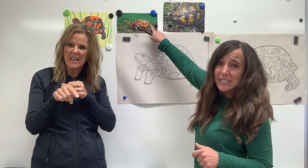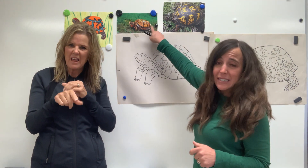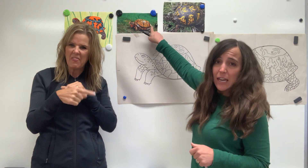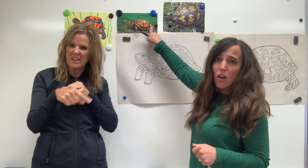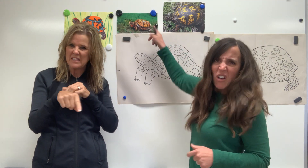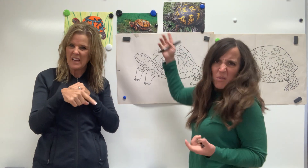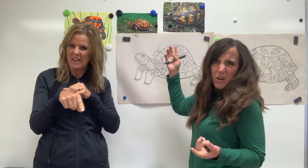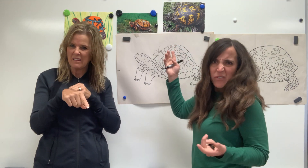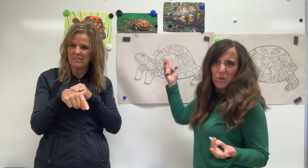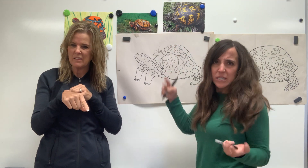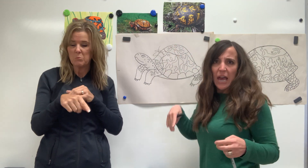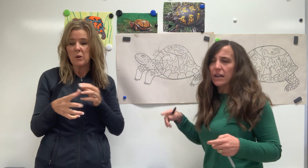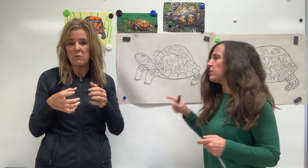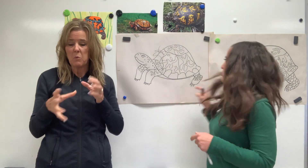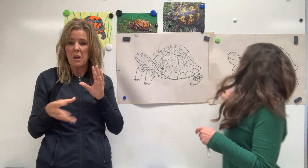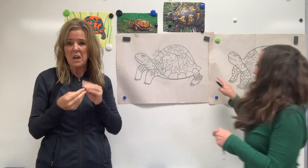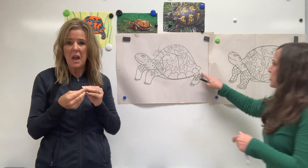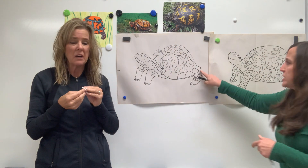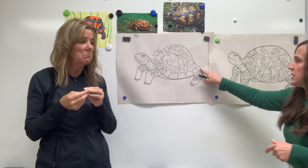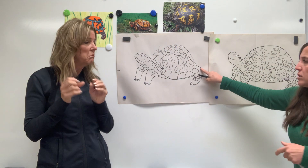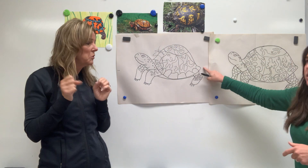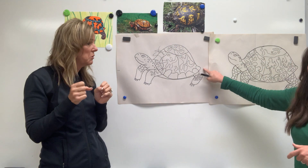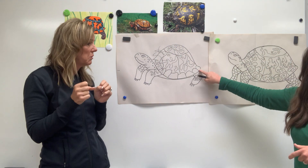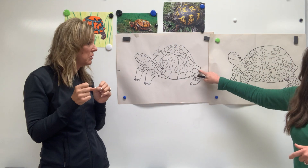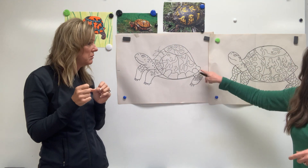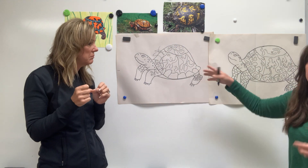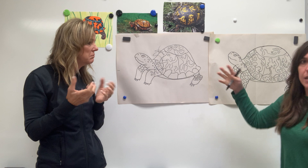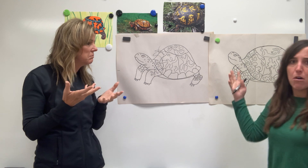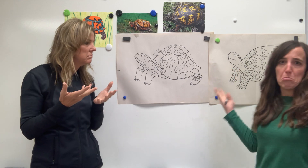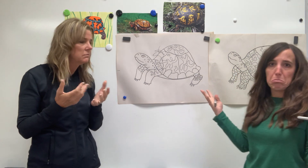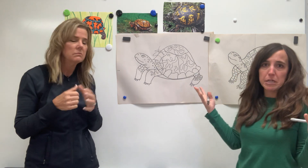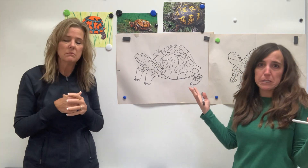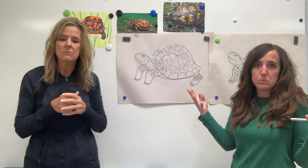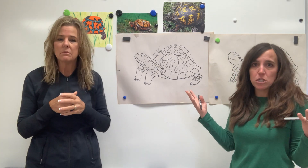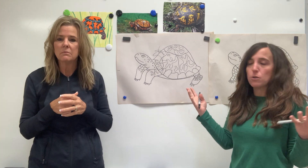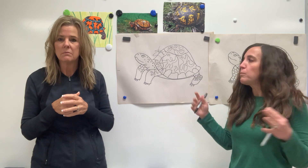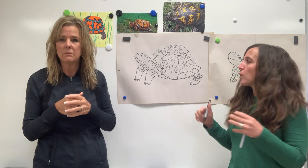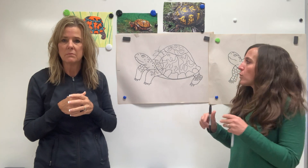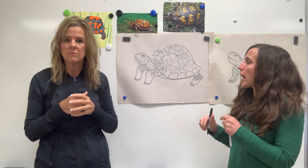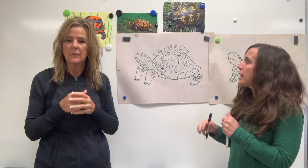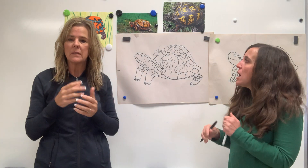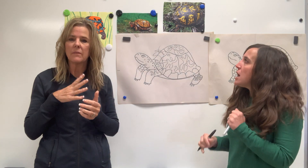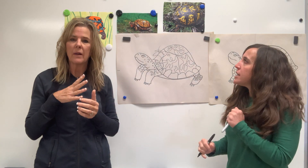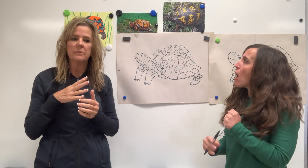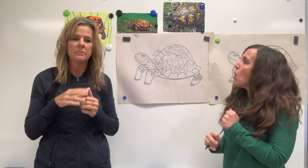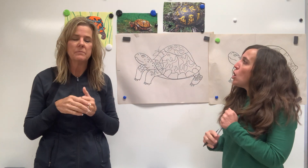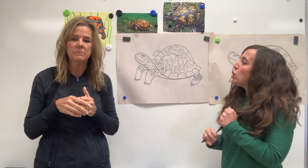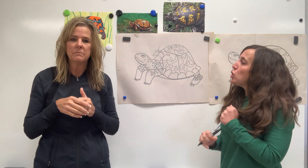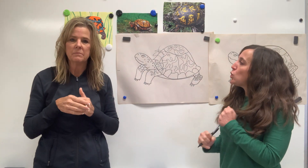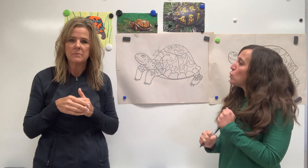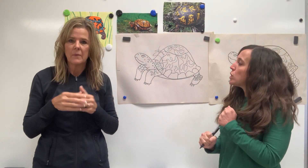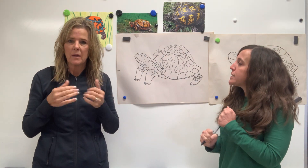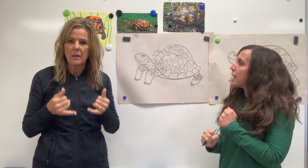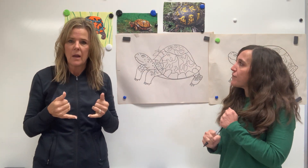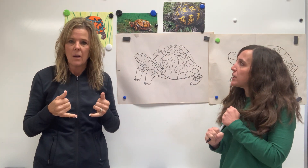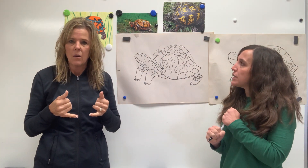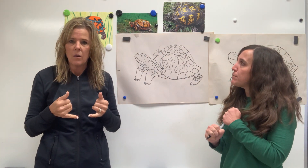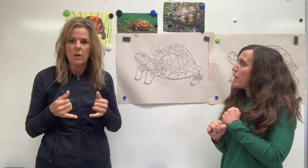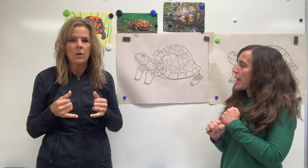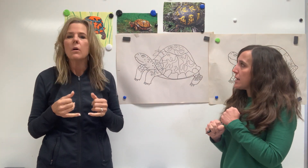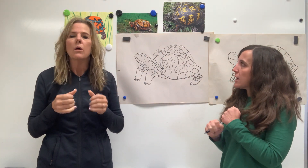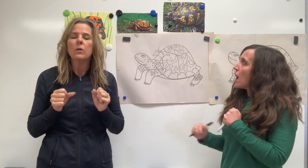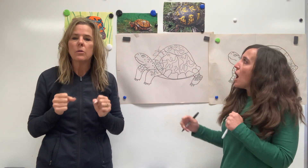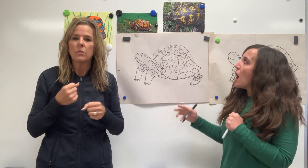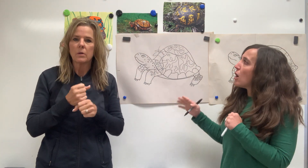really see his tail. But if you wanted to add a little tail, just a little tiny tail sticking out, that's up to you, okay? Now, you could